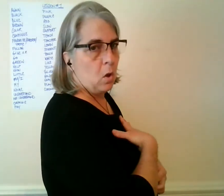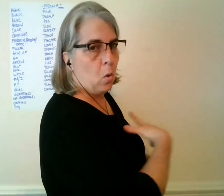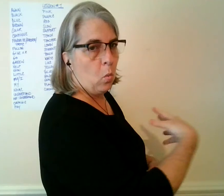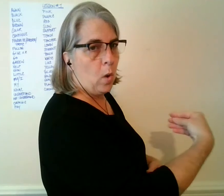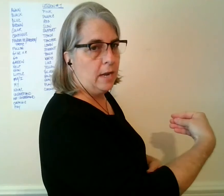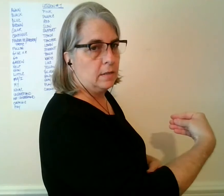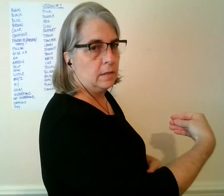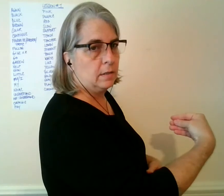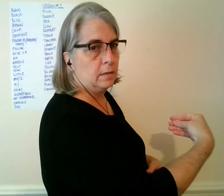white,